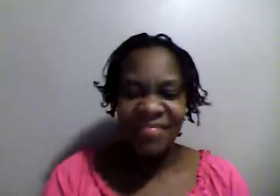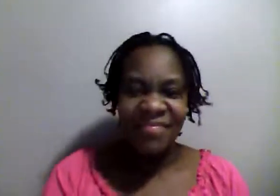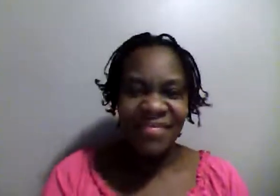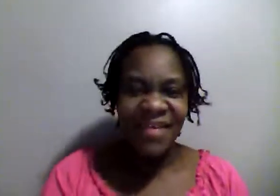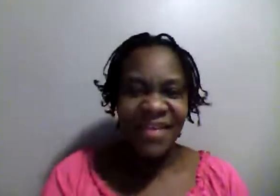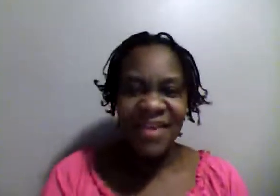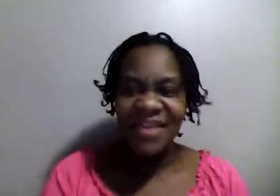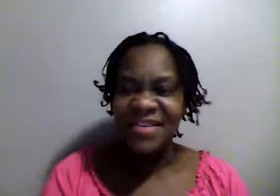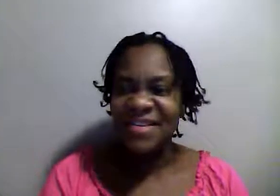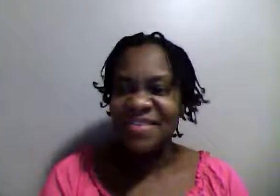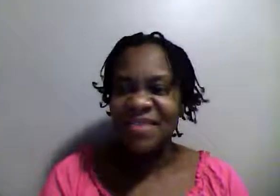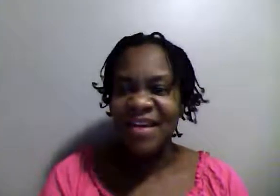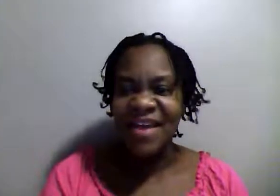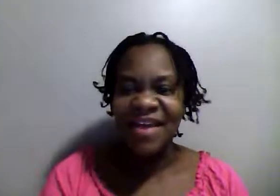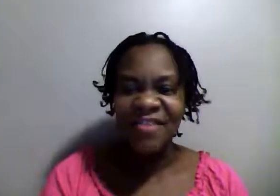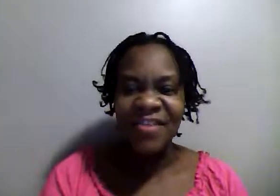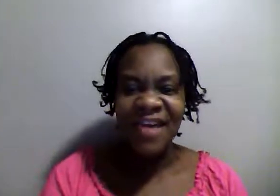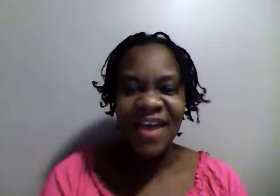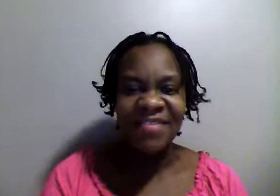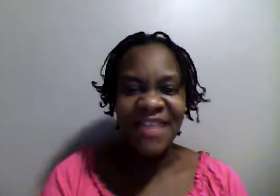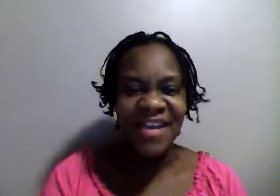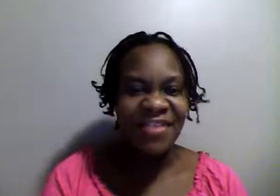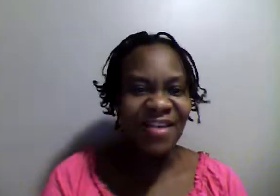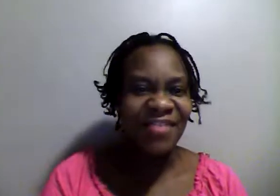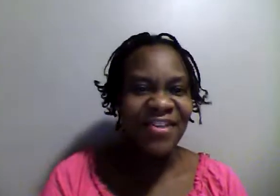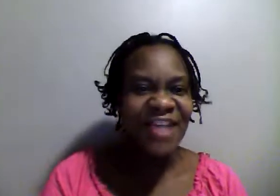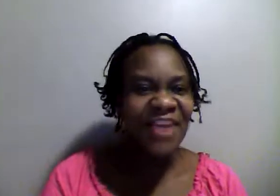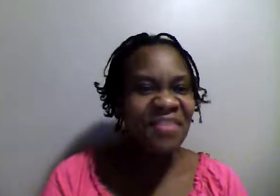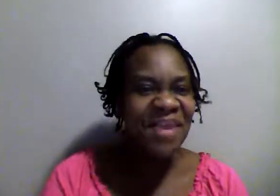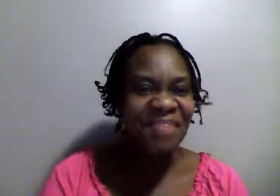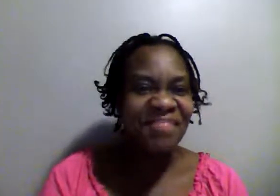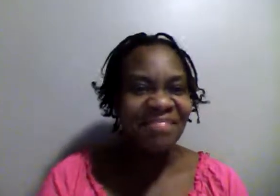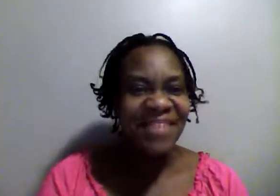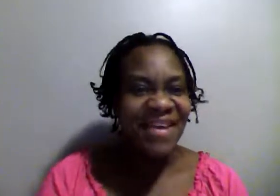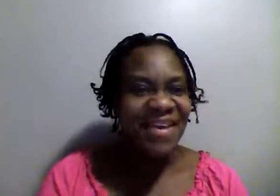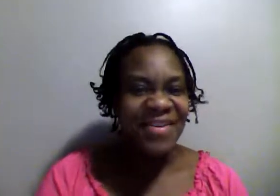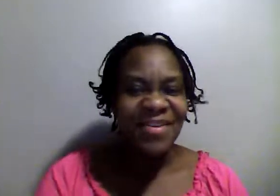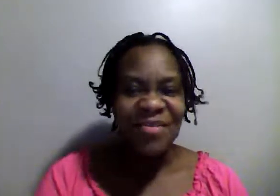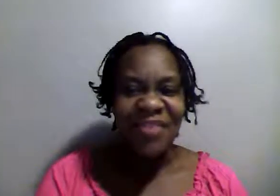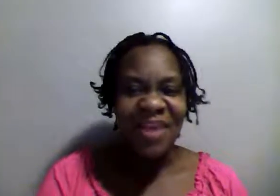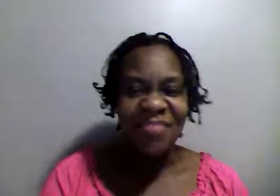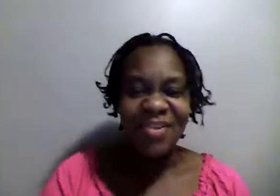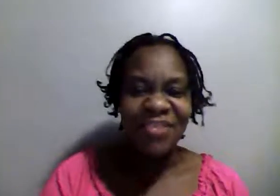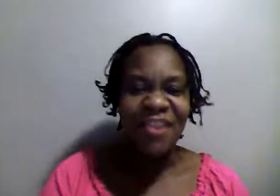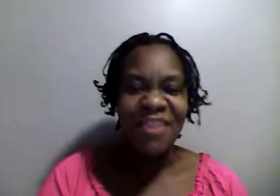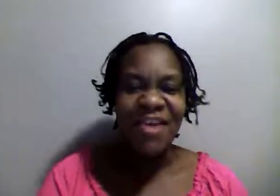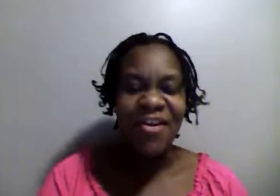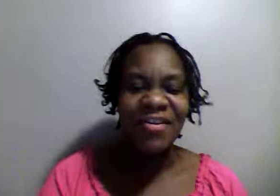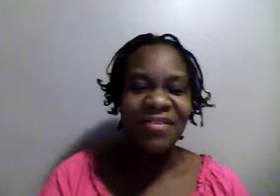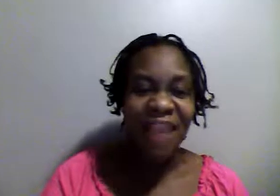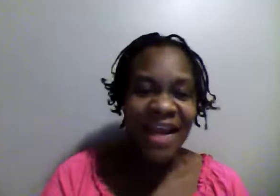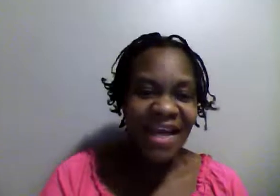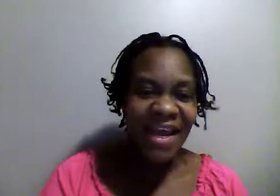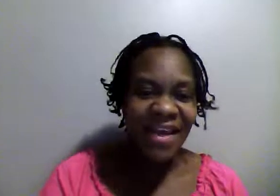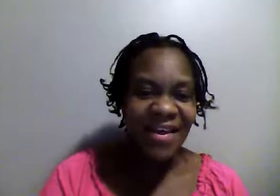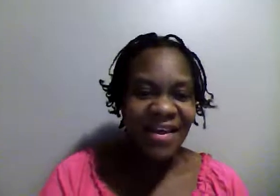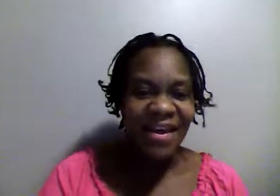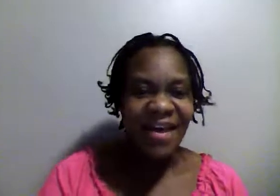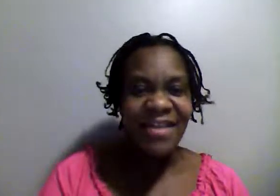And that is it. We're at the end of our lives. Thank you all for joining me. So don't forget to join me on Friday at